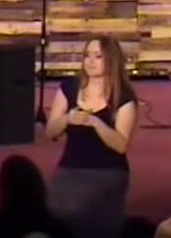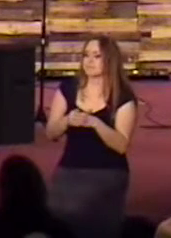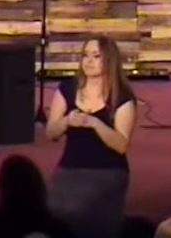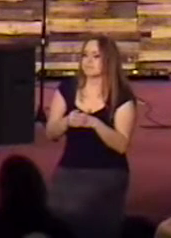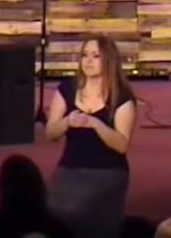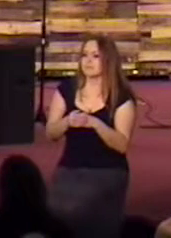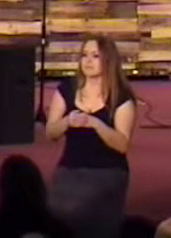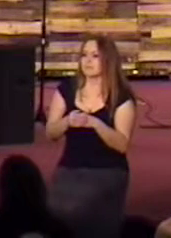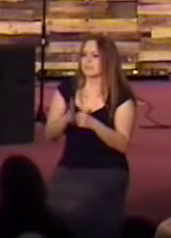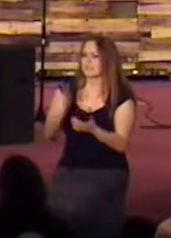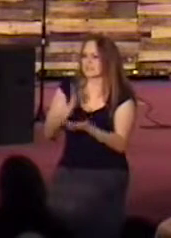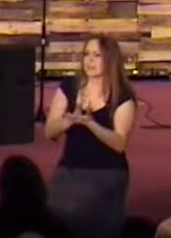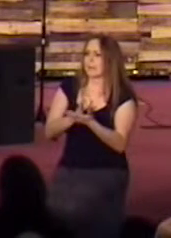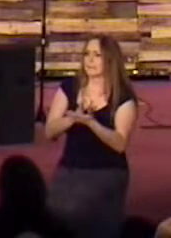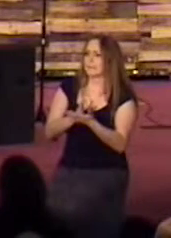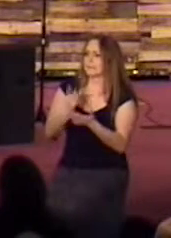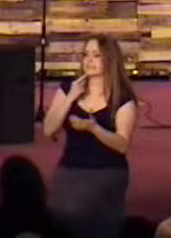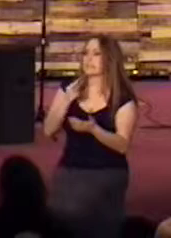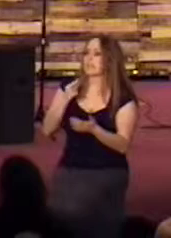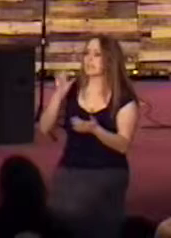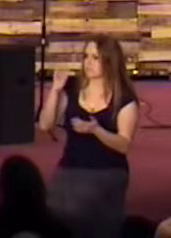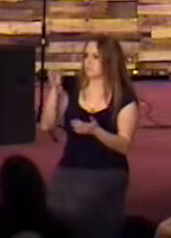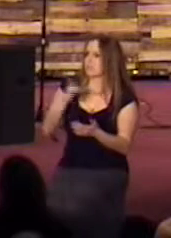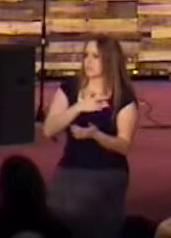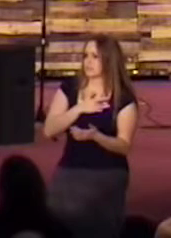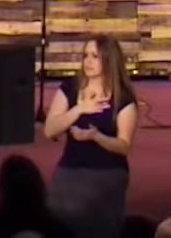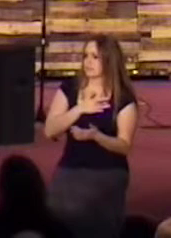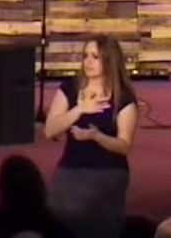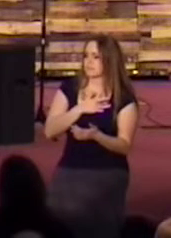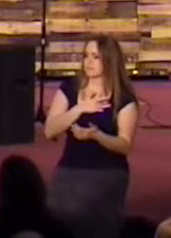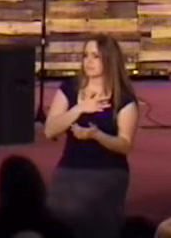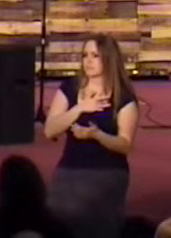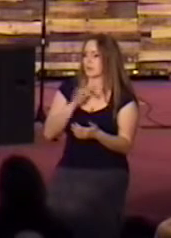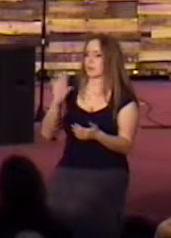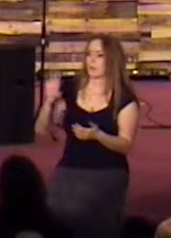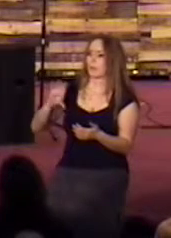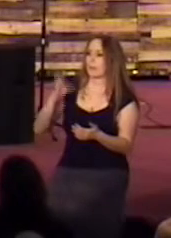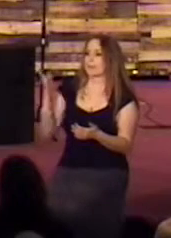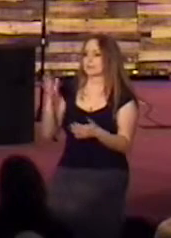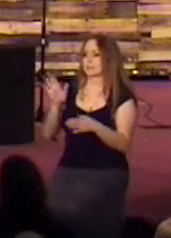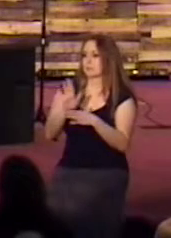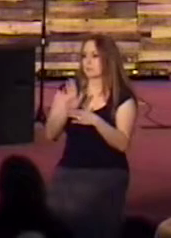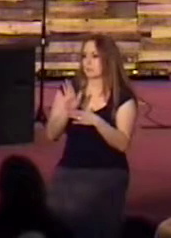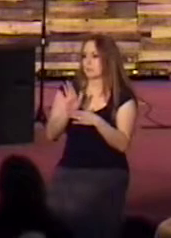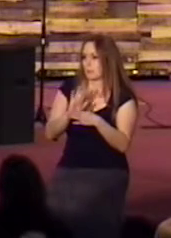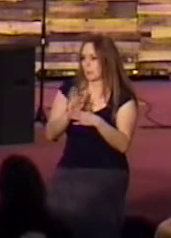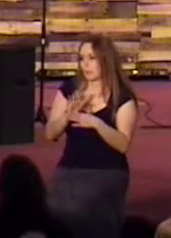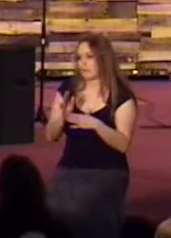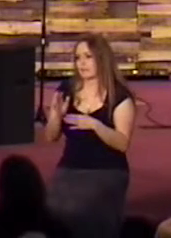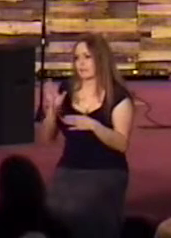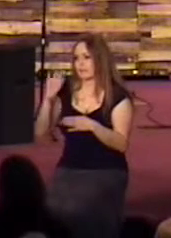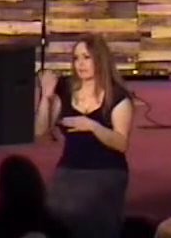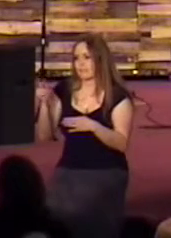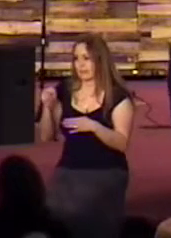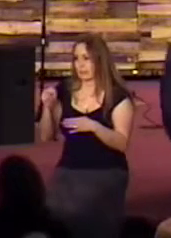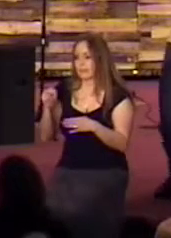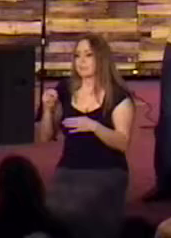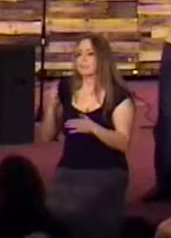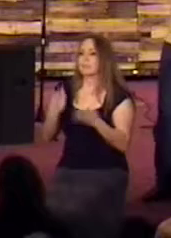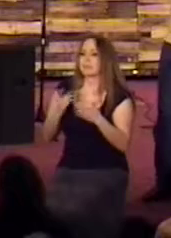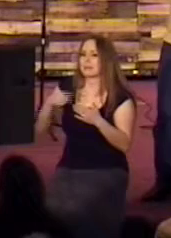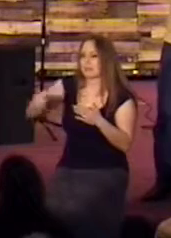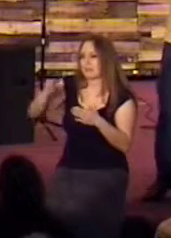just stopping and saying grace. If you're a Christmas movie fan, maybe you watched National Lampoon's Christmas Vacation this